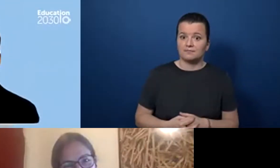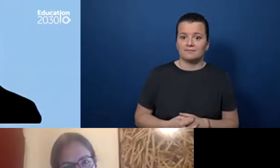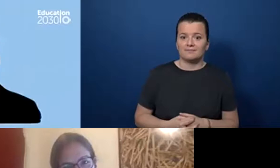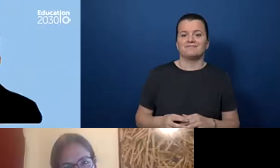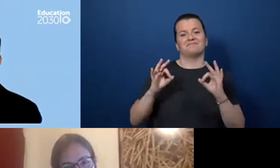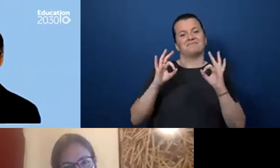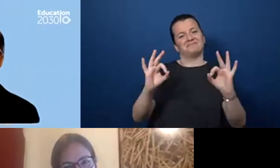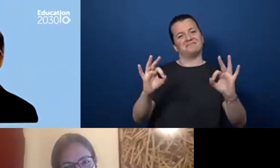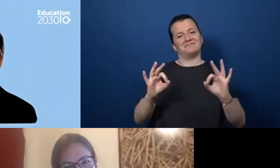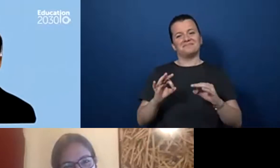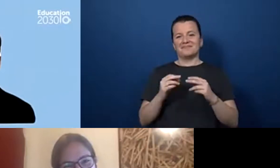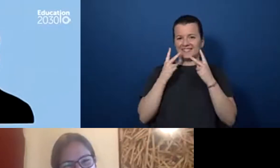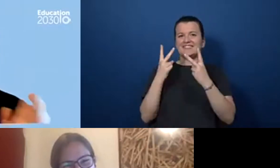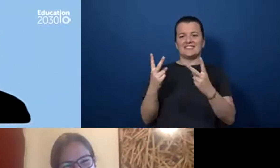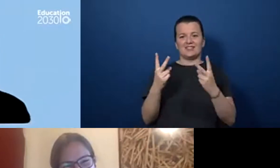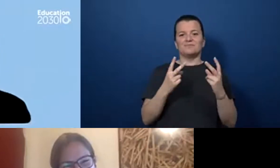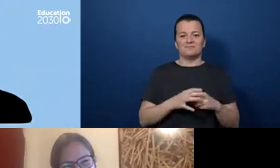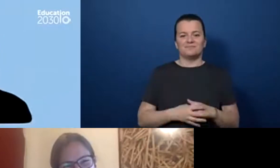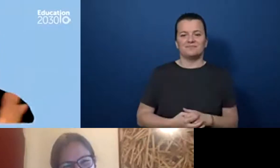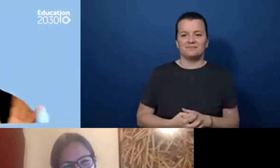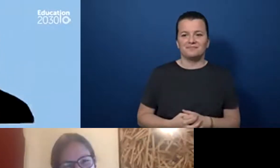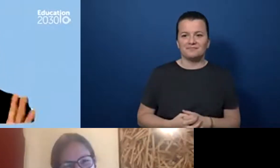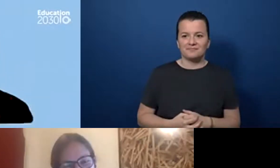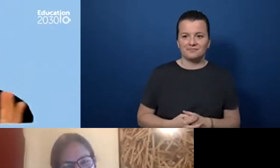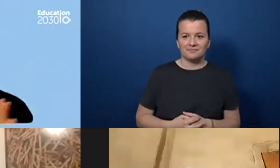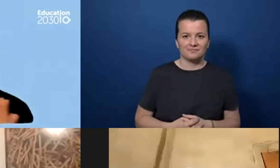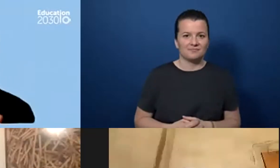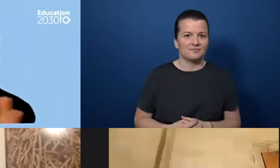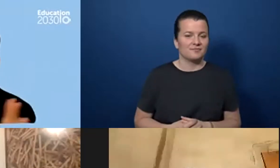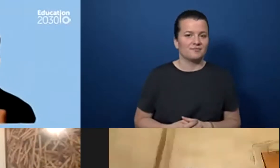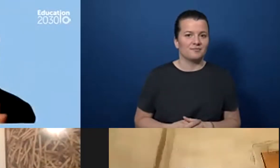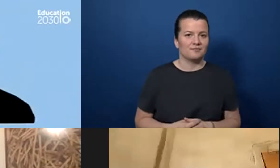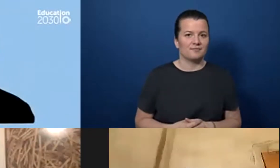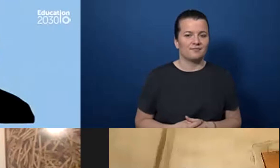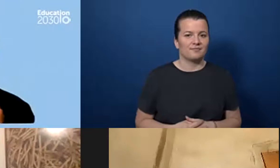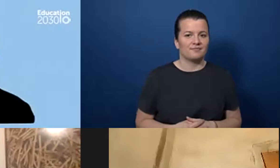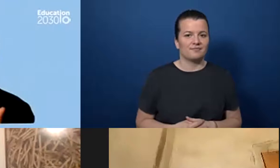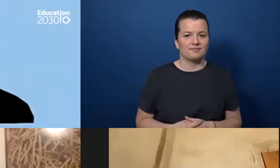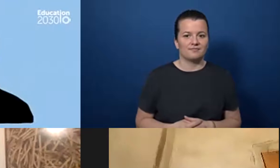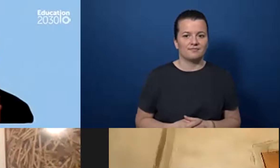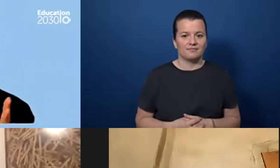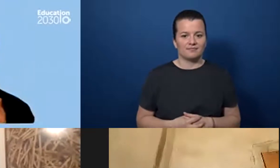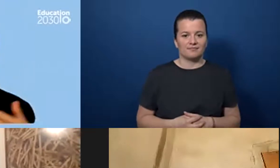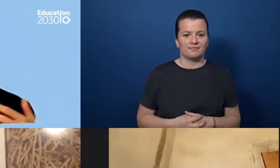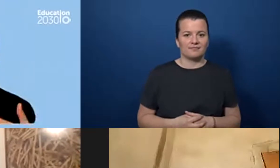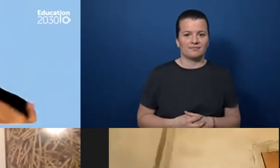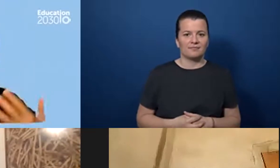Yes, I can see you now. So just to start to give a bit of a